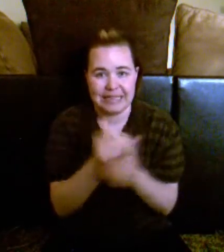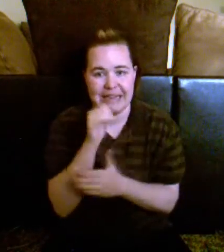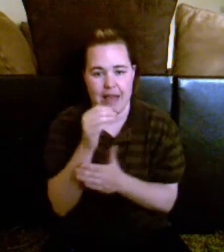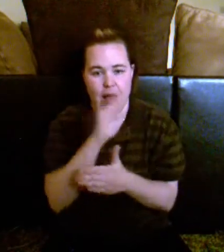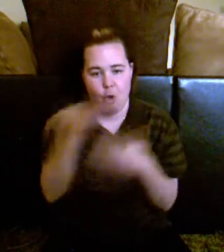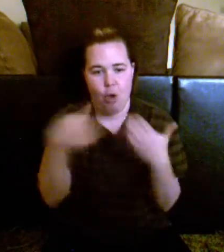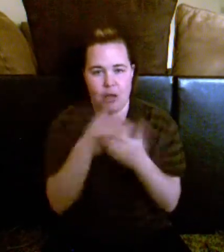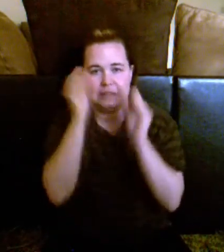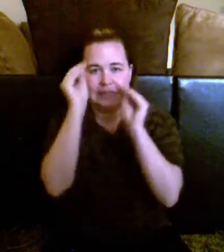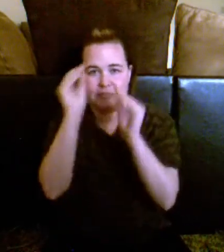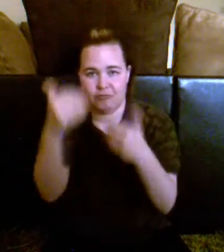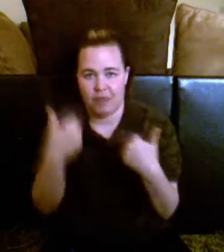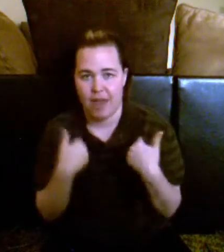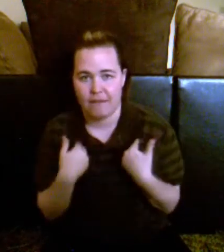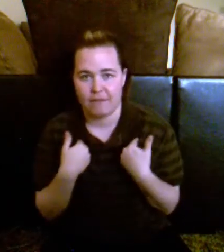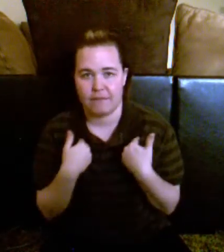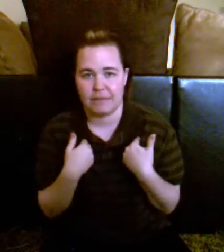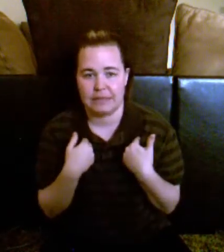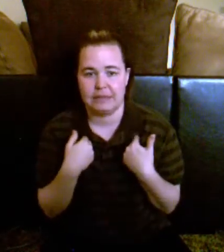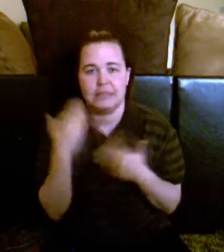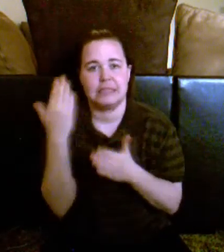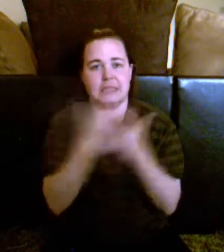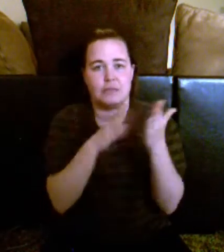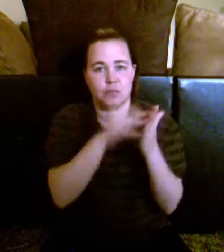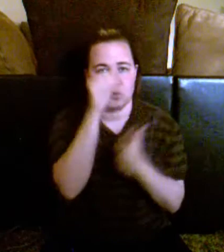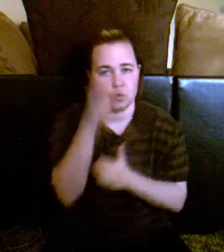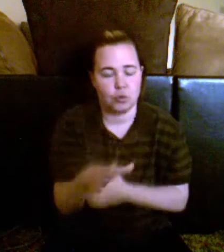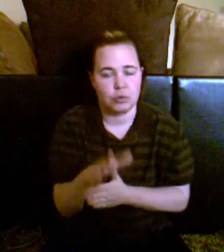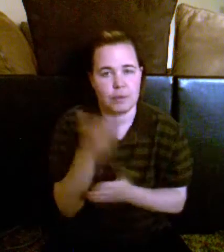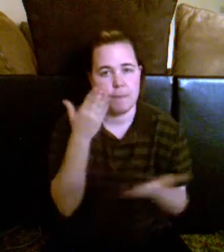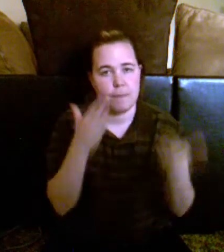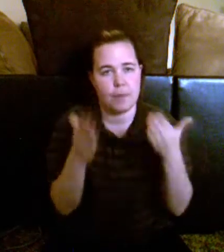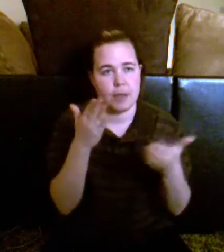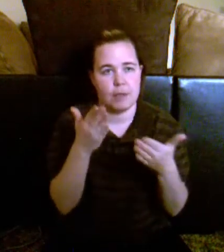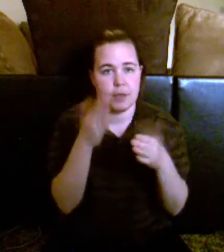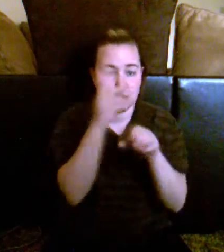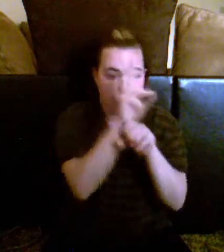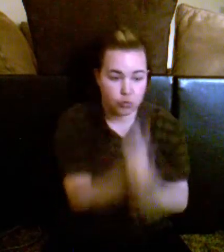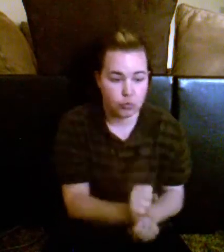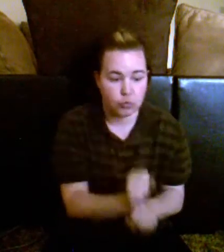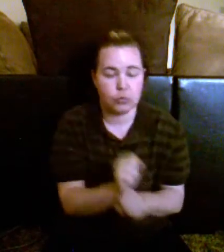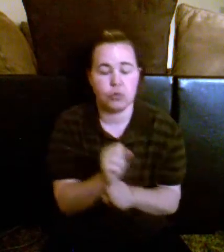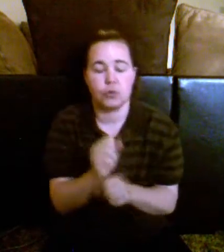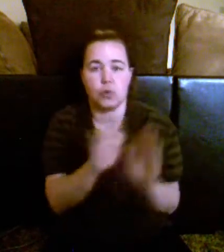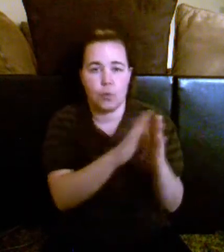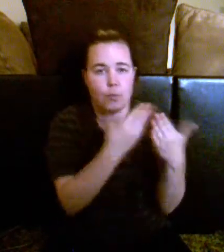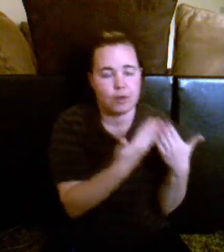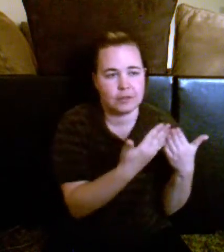it. Therefore, some students may be used to books adapted while others not.